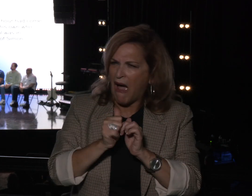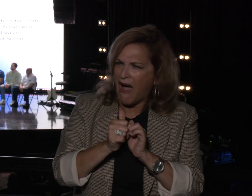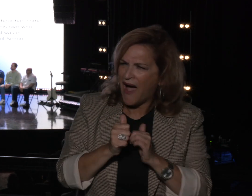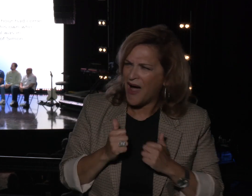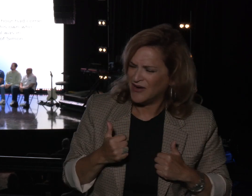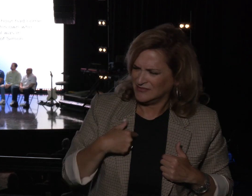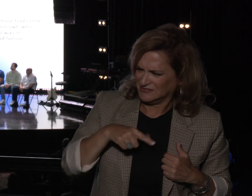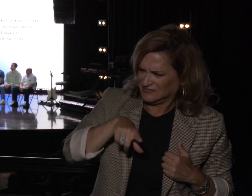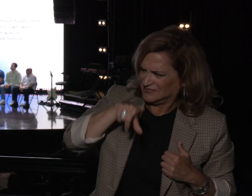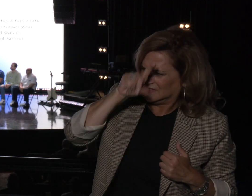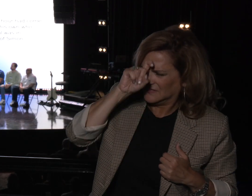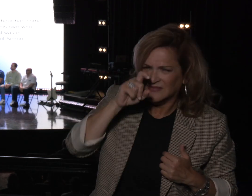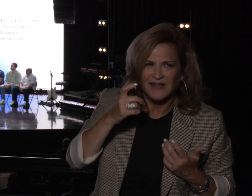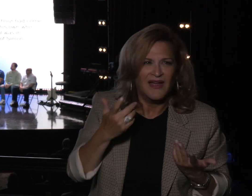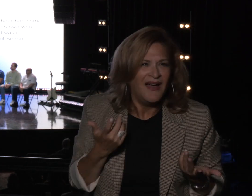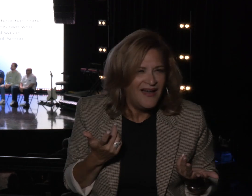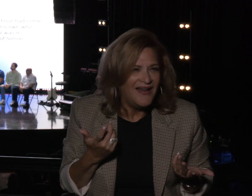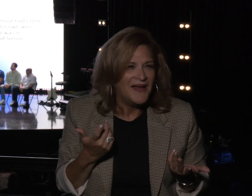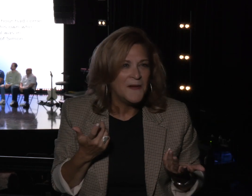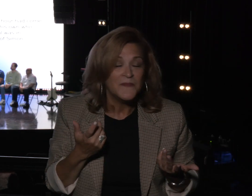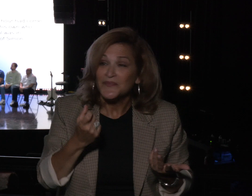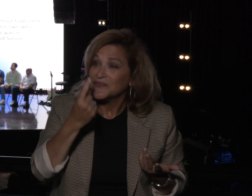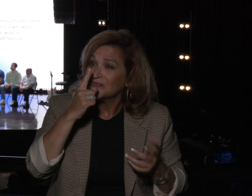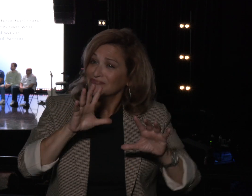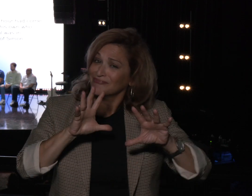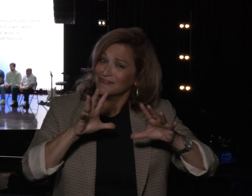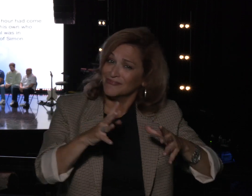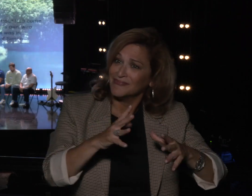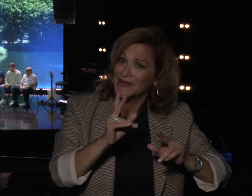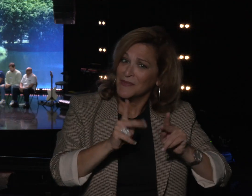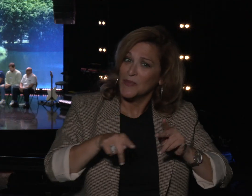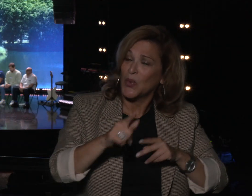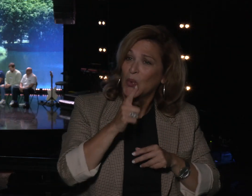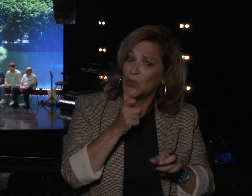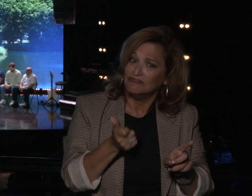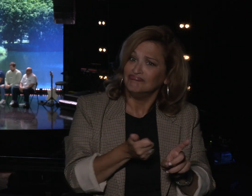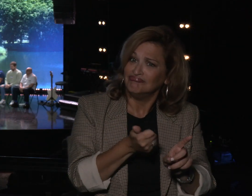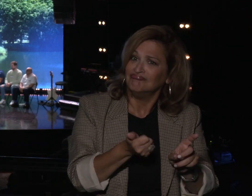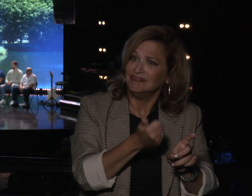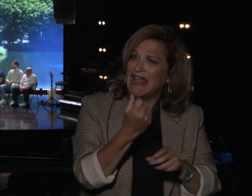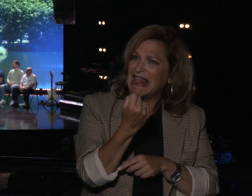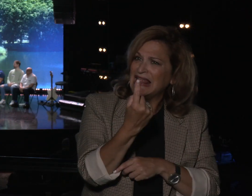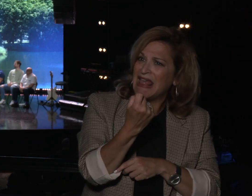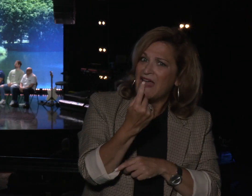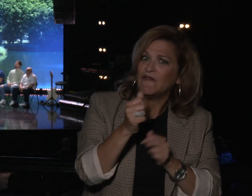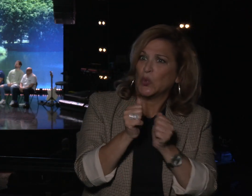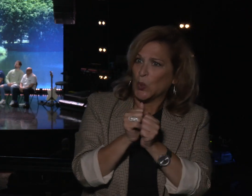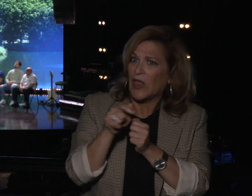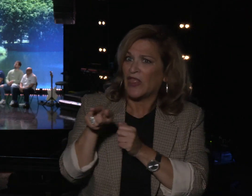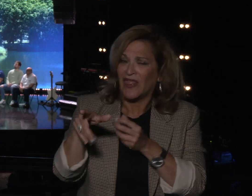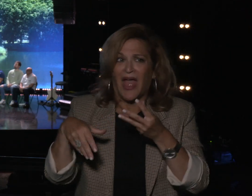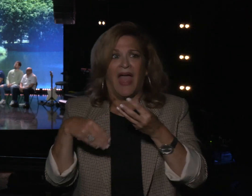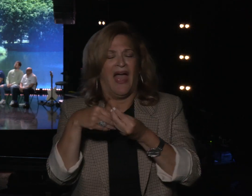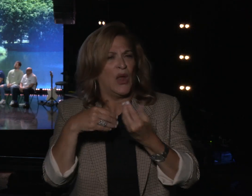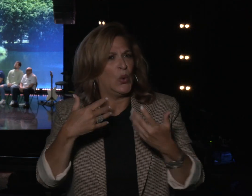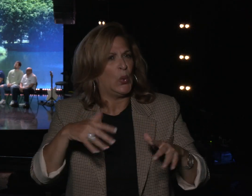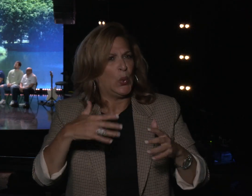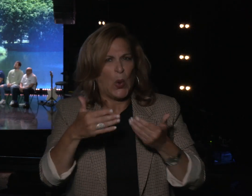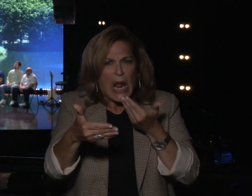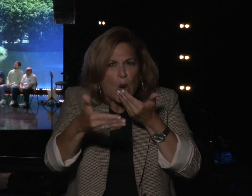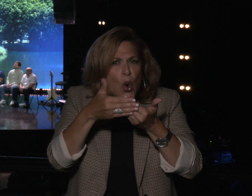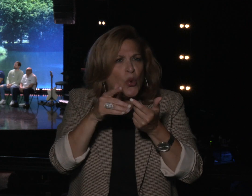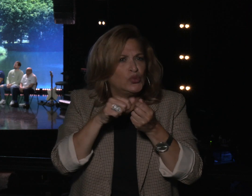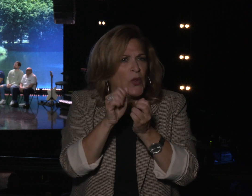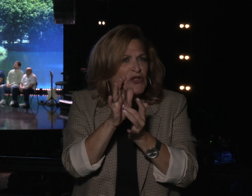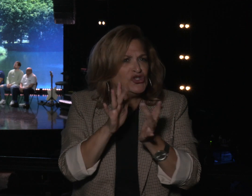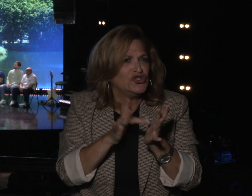I mean, along with the other 11 disciples, he had the best front row seat you could possibly have. I mean, he's with Jesus. He's got godly fellowship. He's